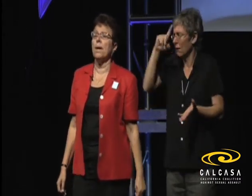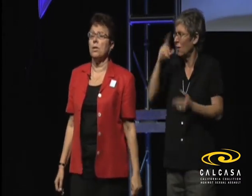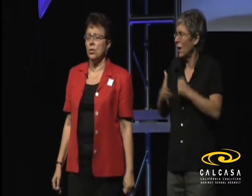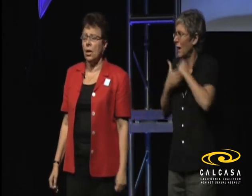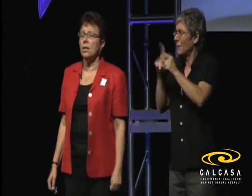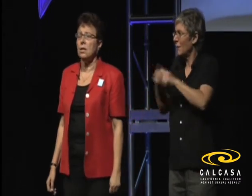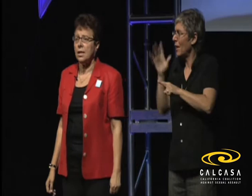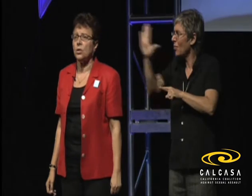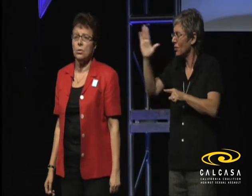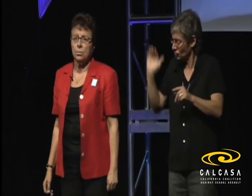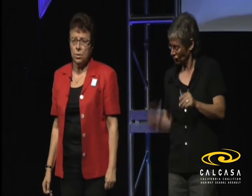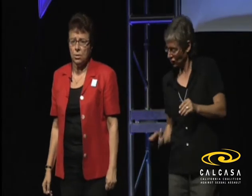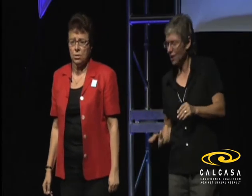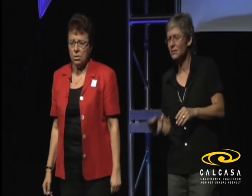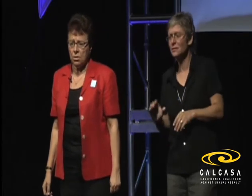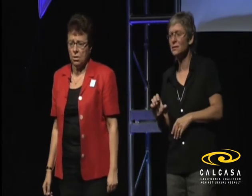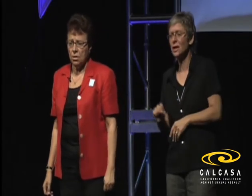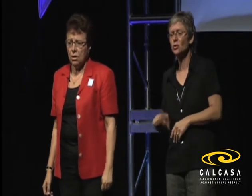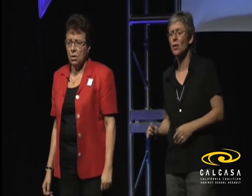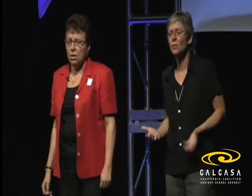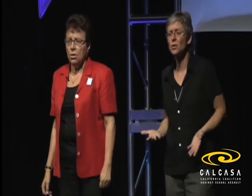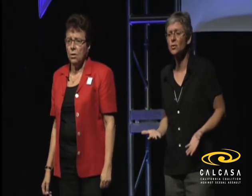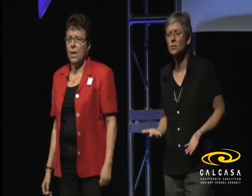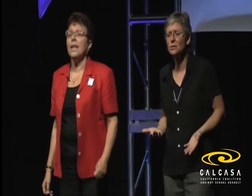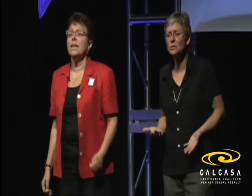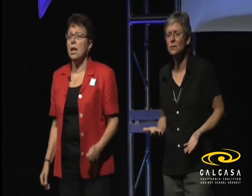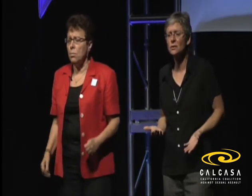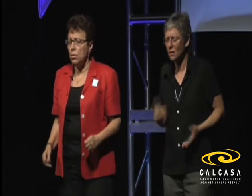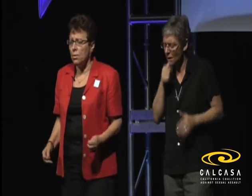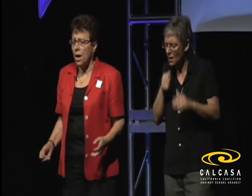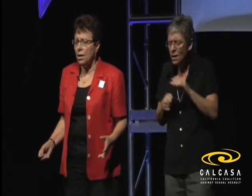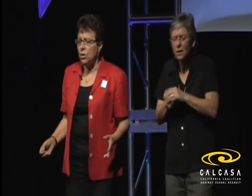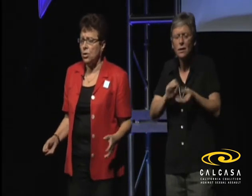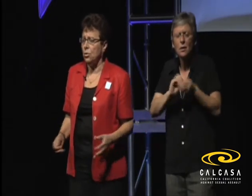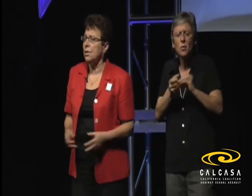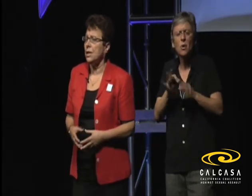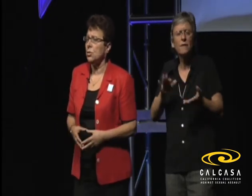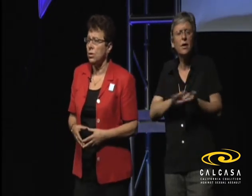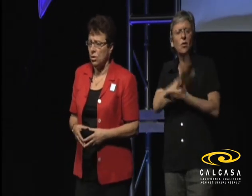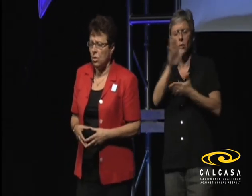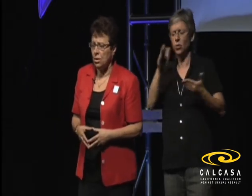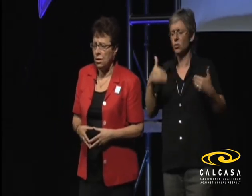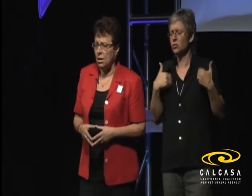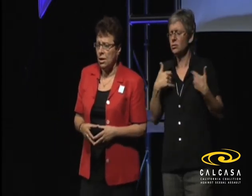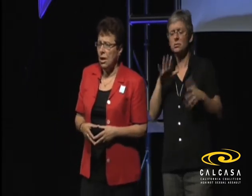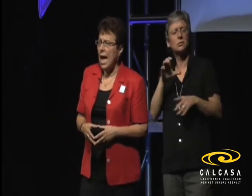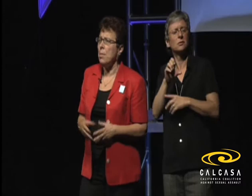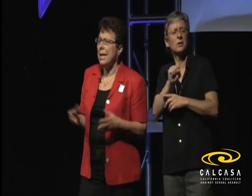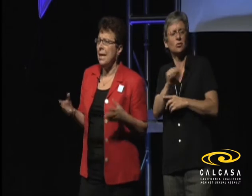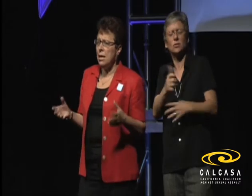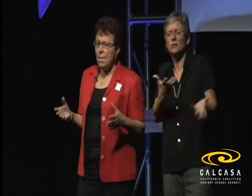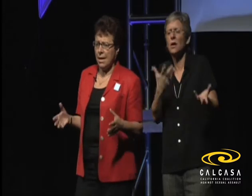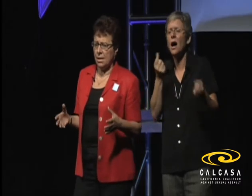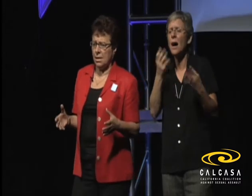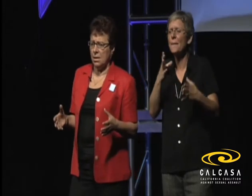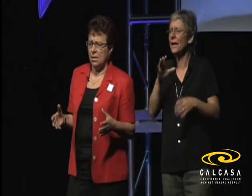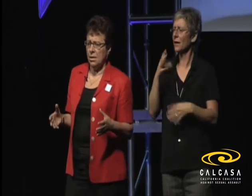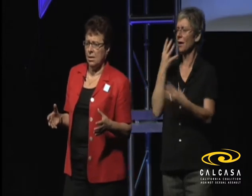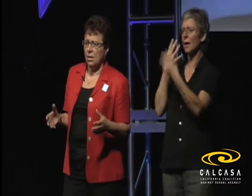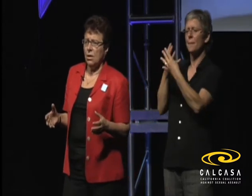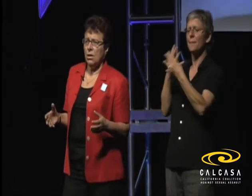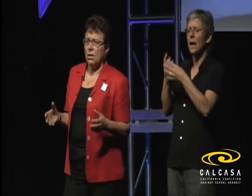help about their child's sexual abuse. The hidden number of college youth sexually assaulted. How many